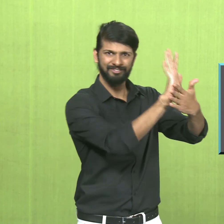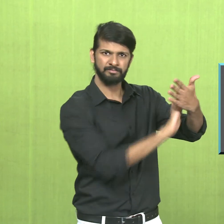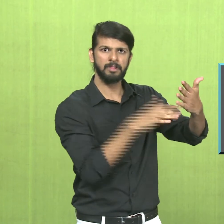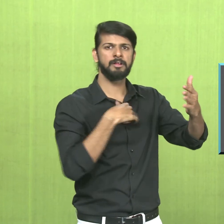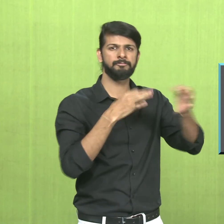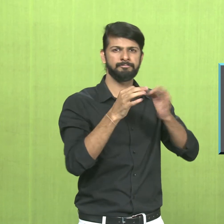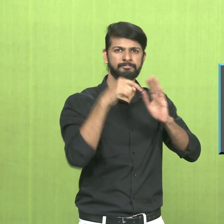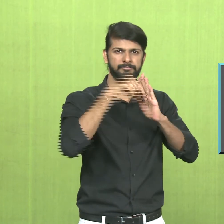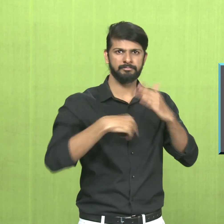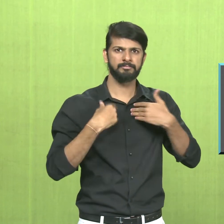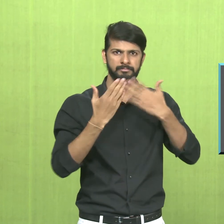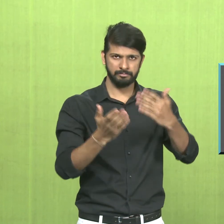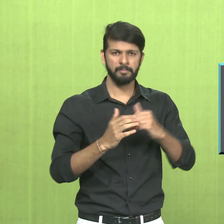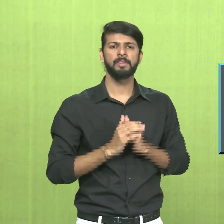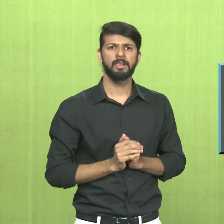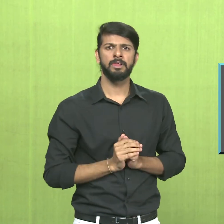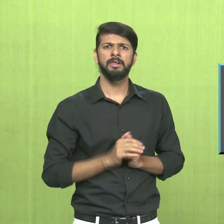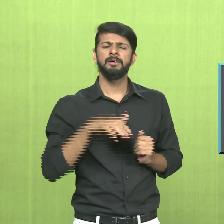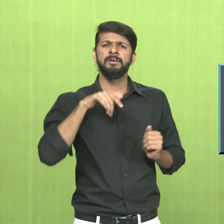Race course general description.